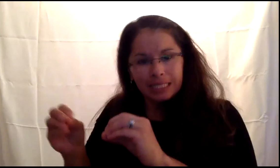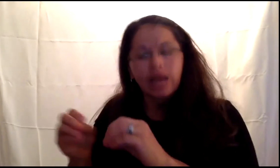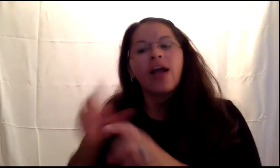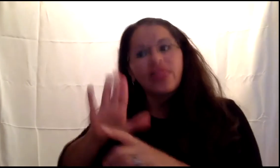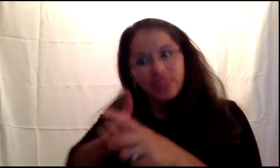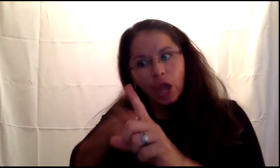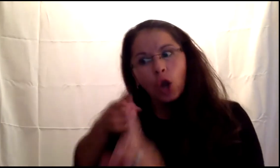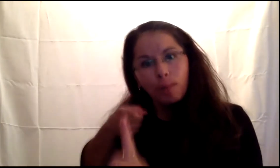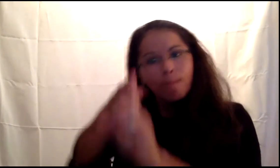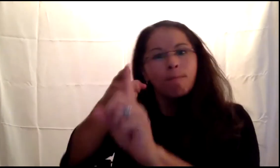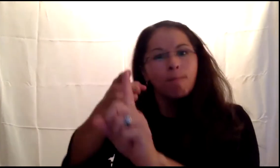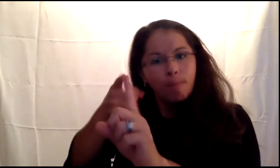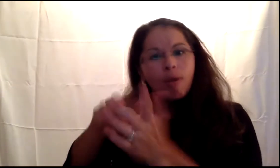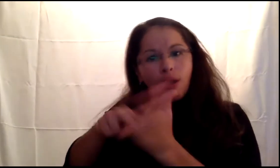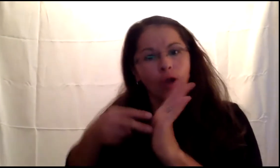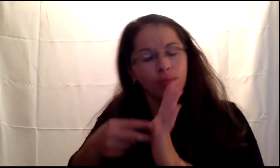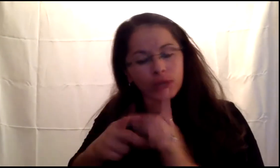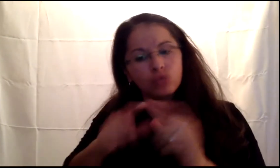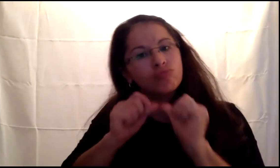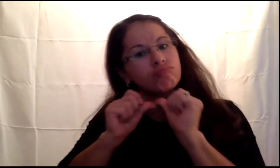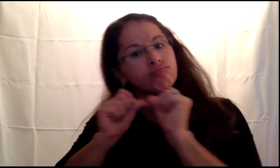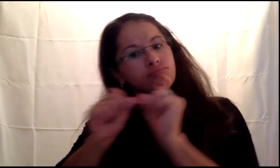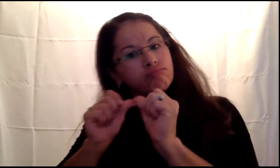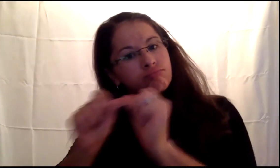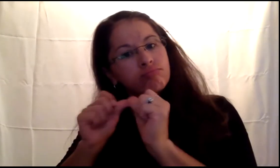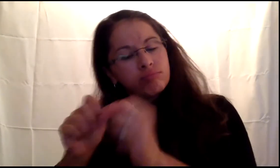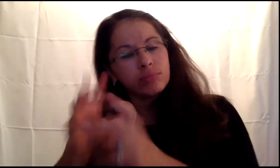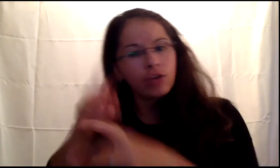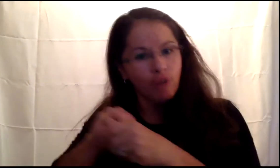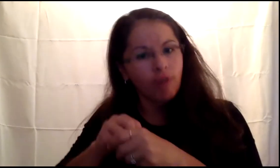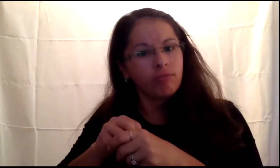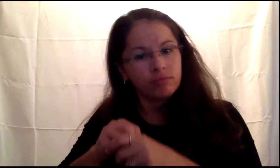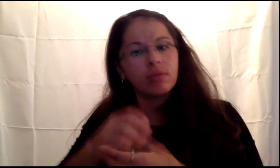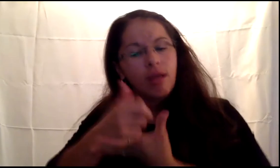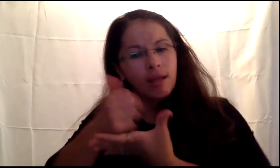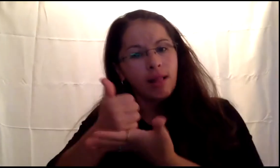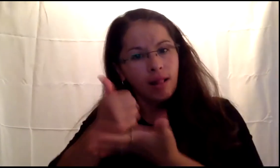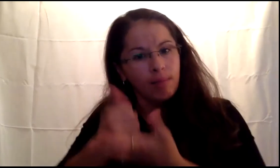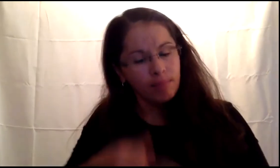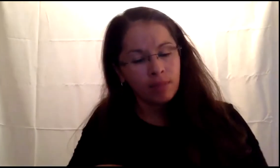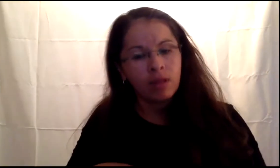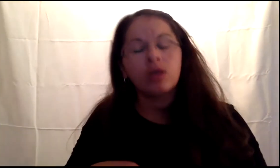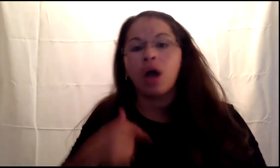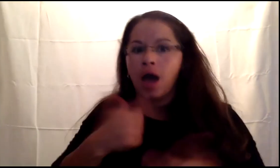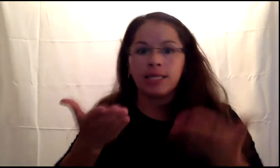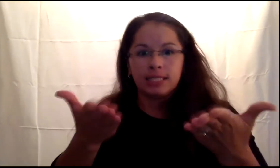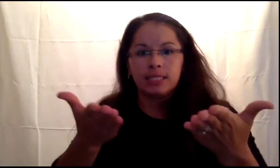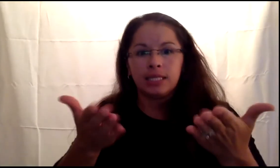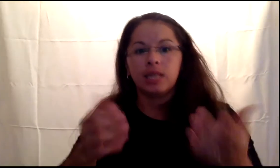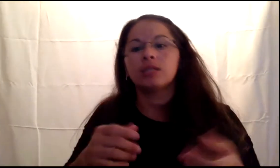to constantly be plugged into that. So I would suggest encourage whoever is listening, whether they're an